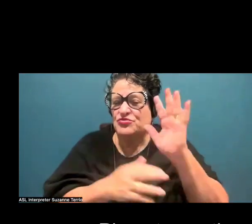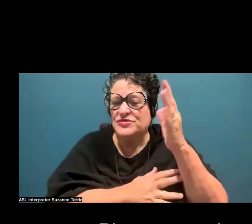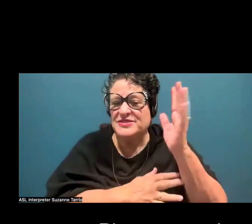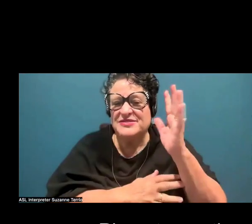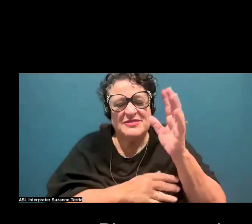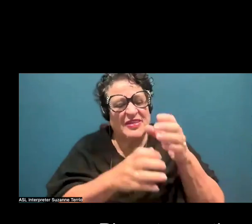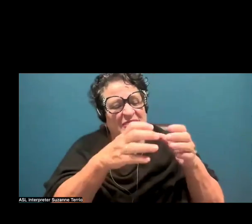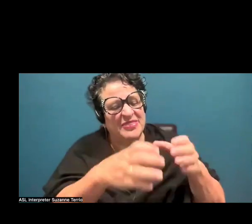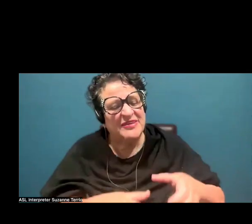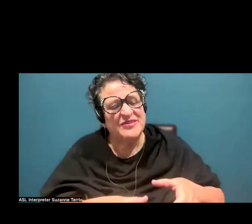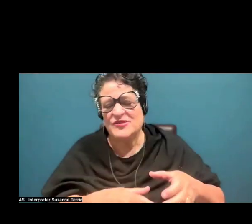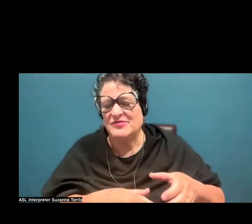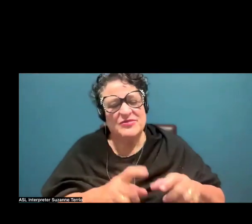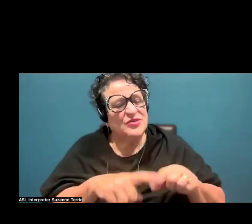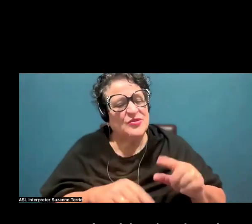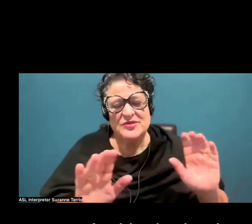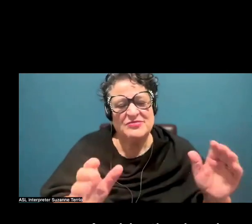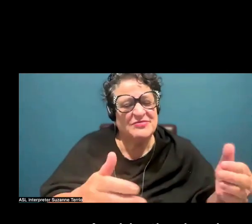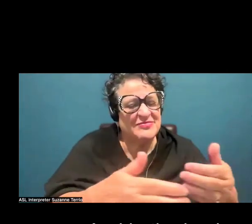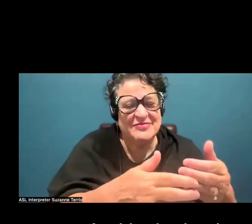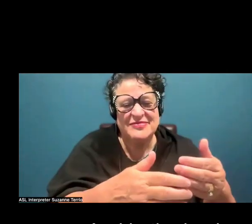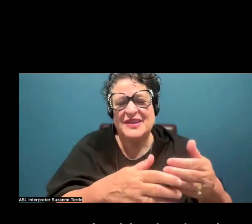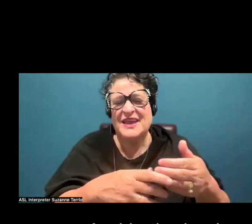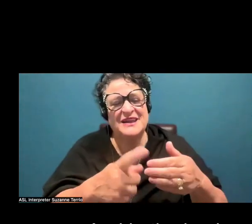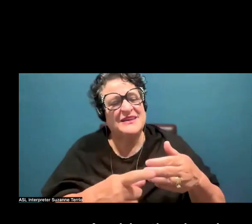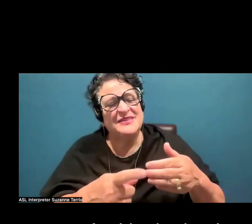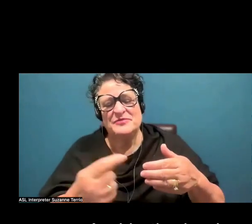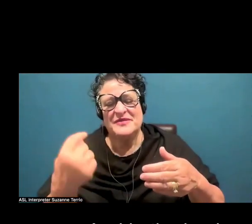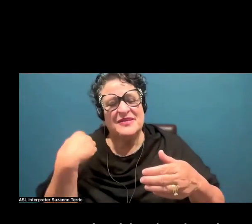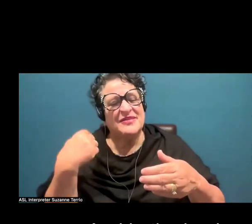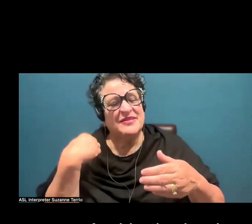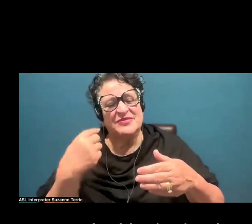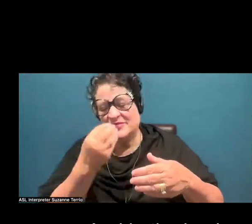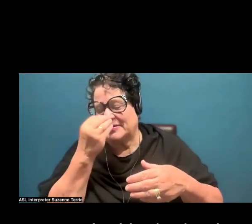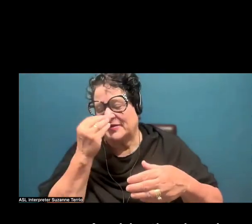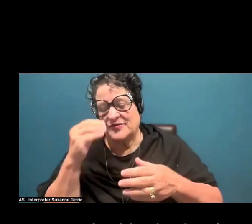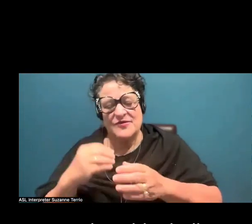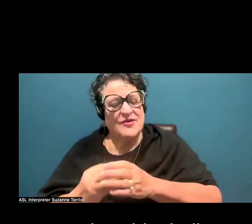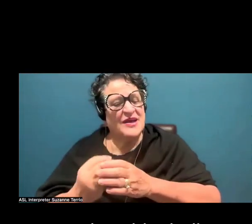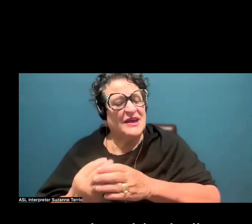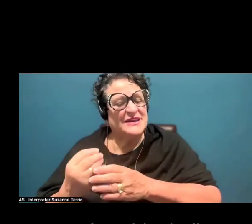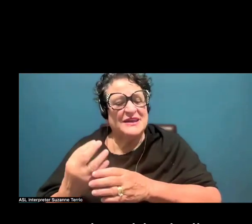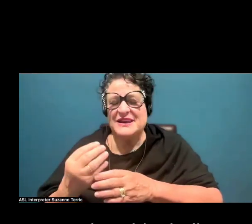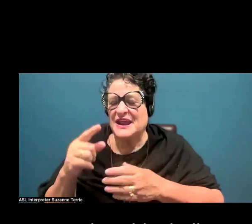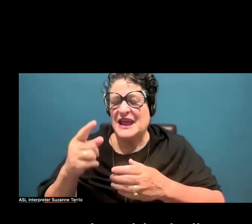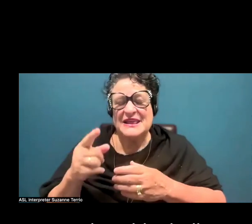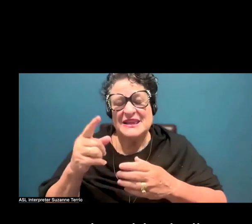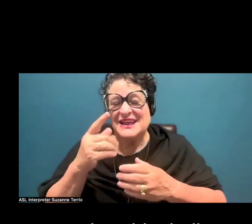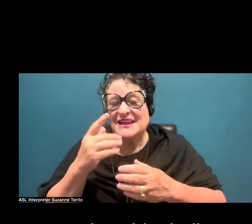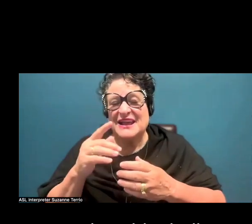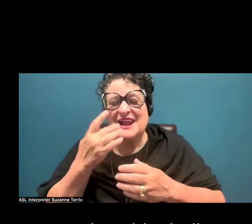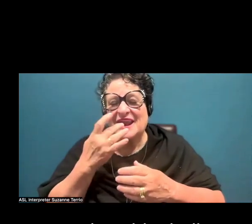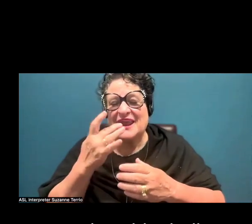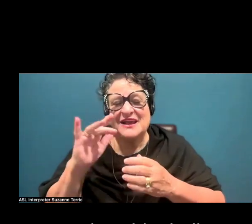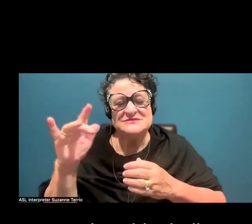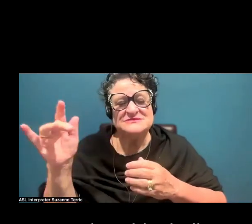so thick you couldn't wrap your arms around them. And in the back corner of the garden, across a carpet of lightly tinkling glass bluebells, was an